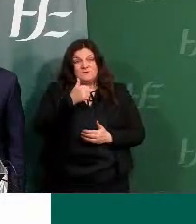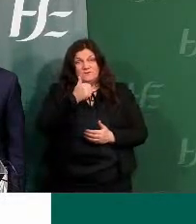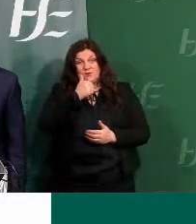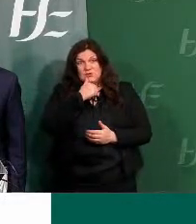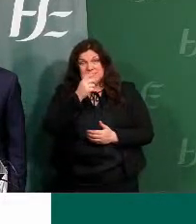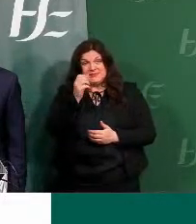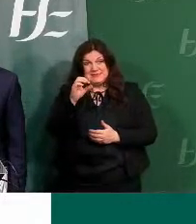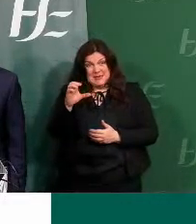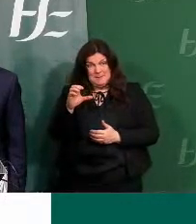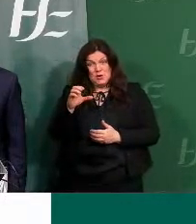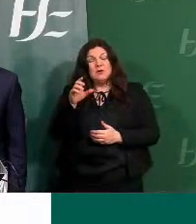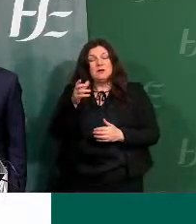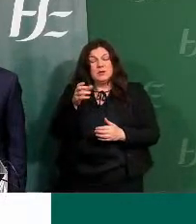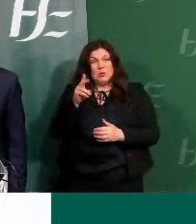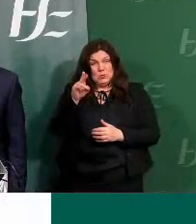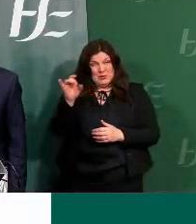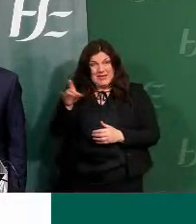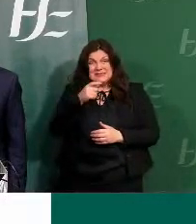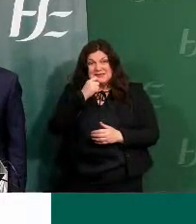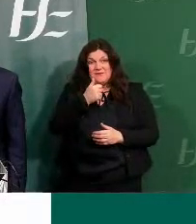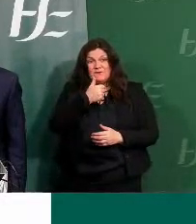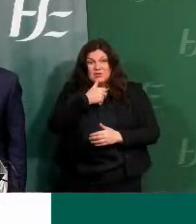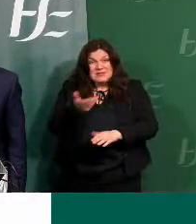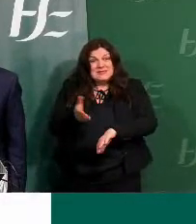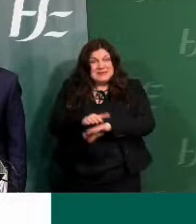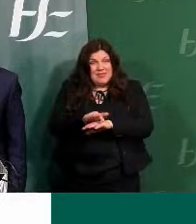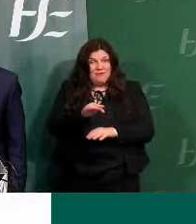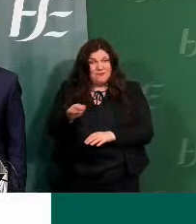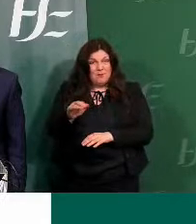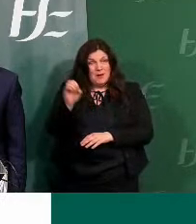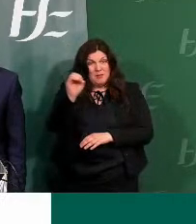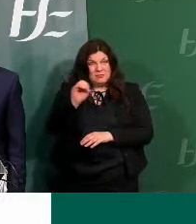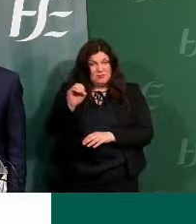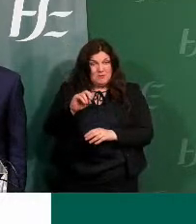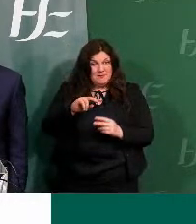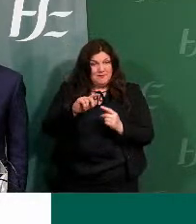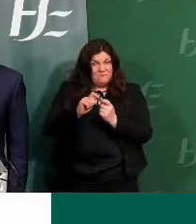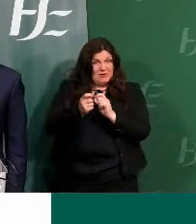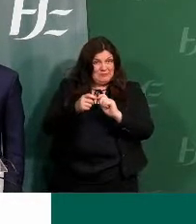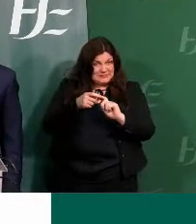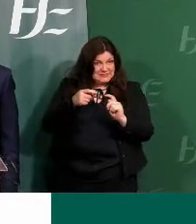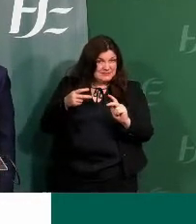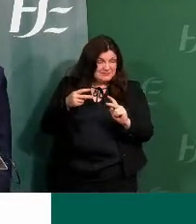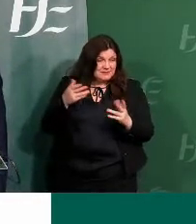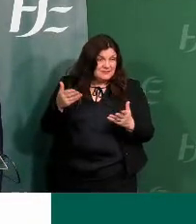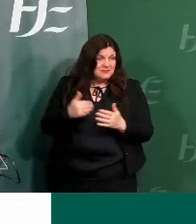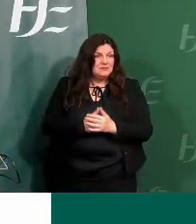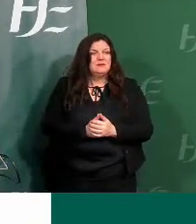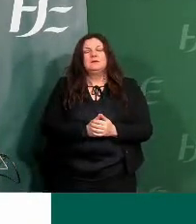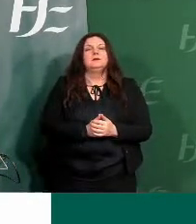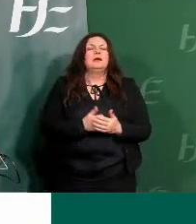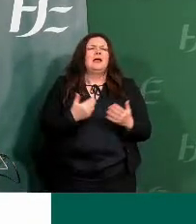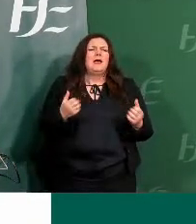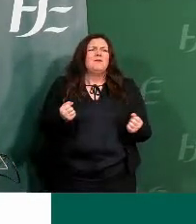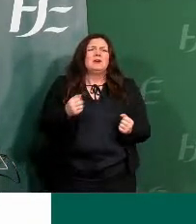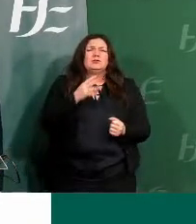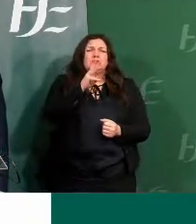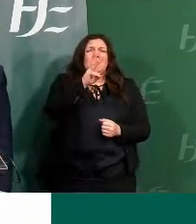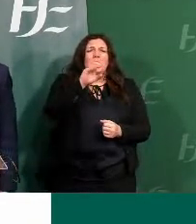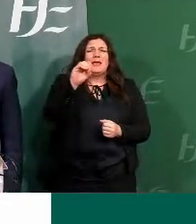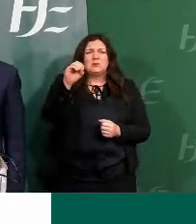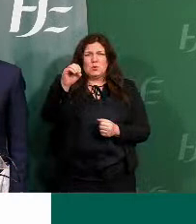Omicron-related death, and countries outside Europe, over 7,500 cases. The WHO, their update from